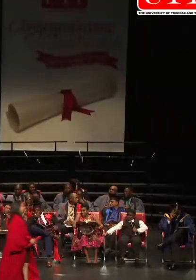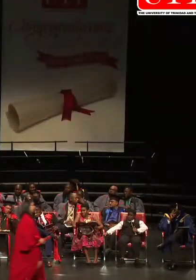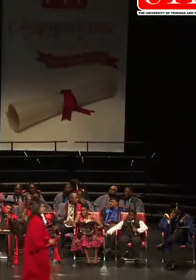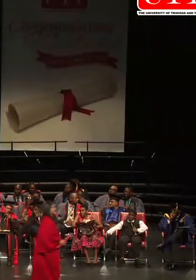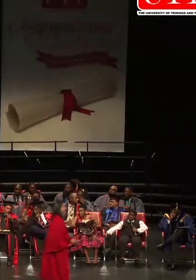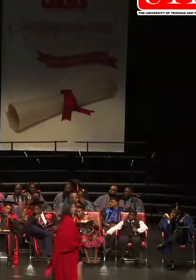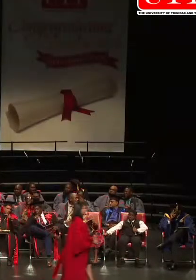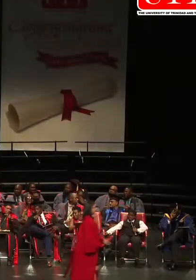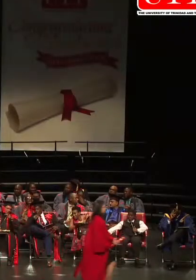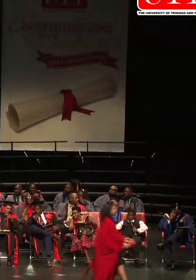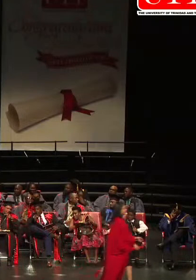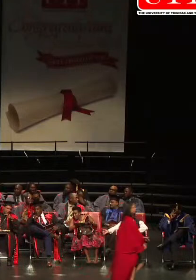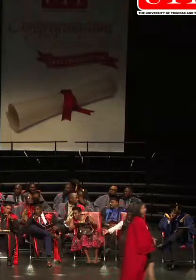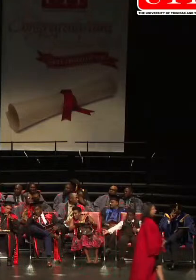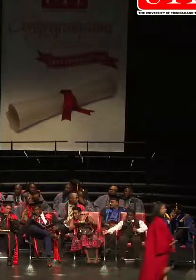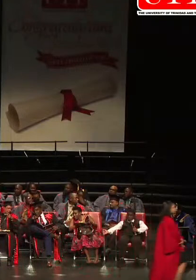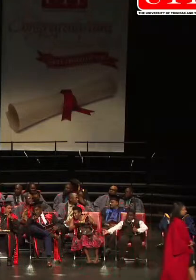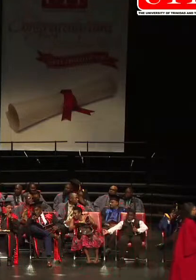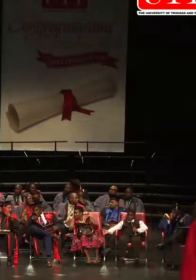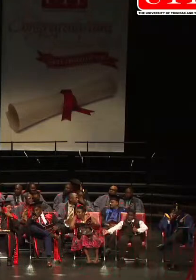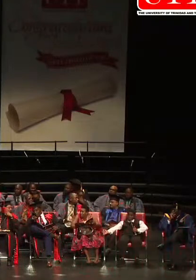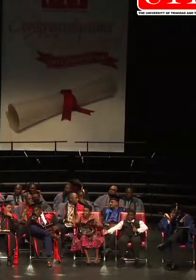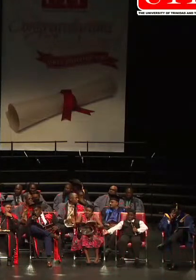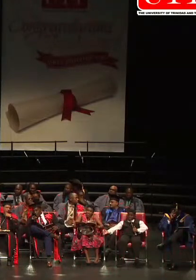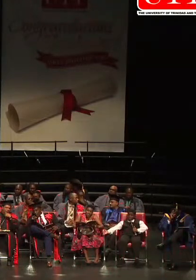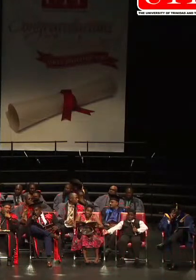Lizette Avion McLean.